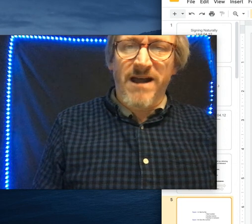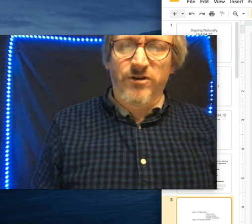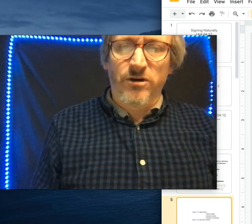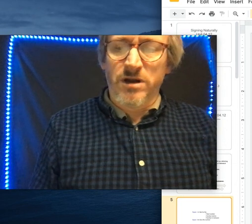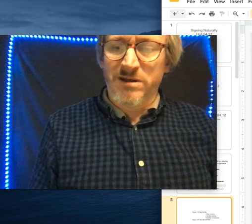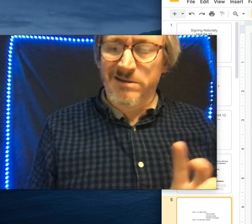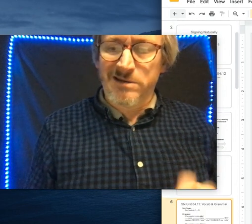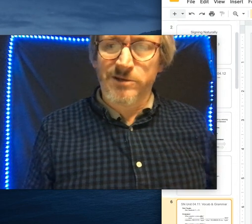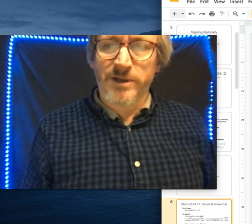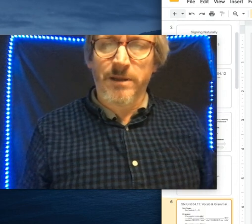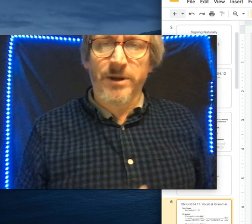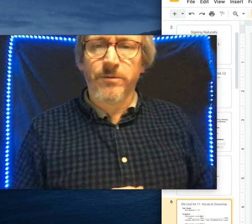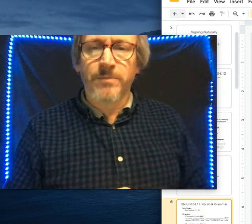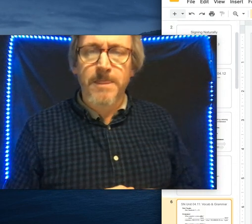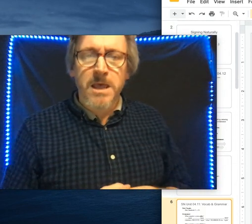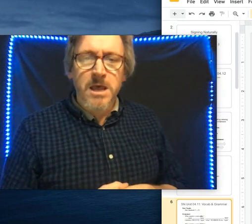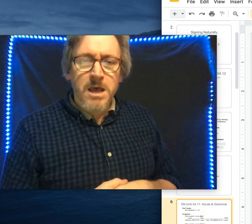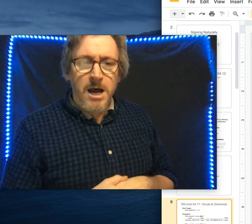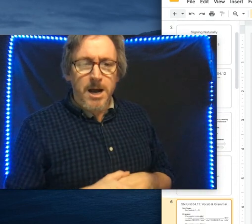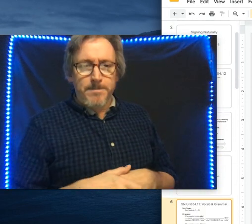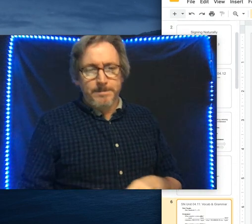number after. I should make that bigger.